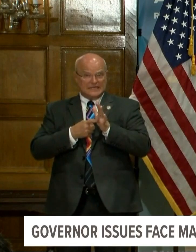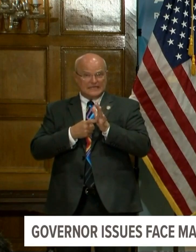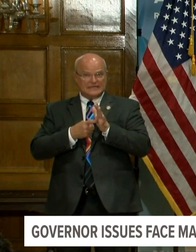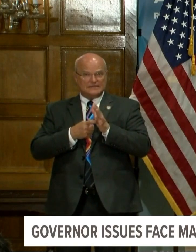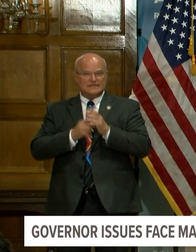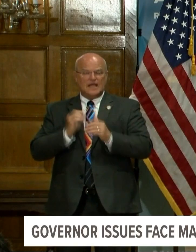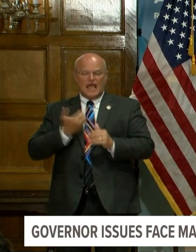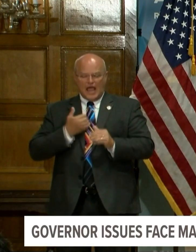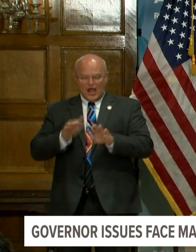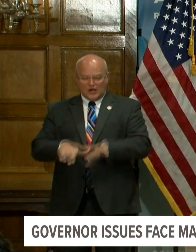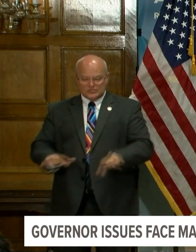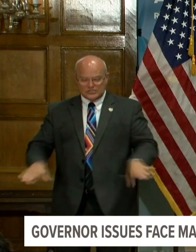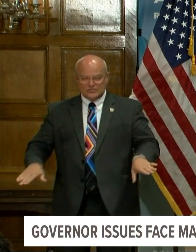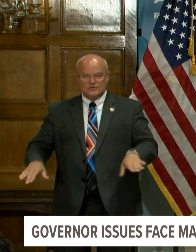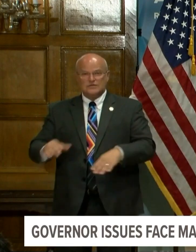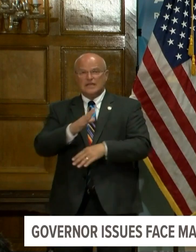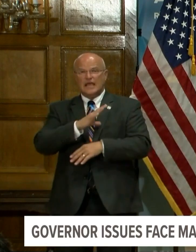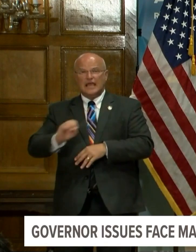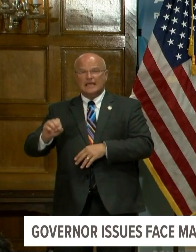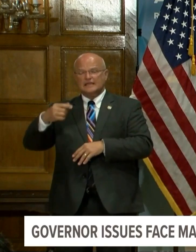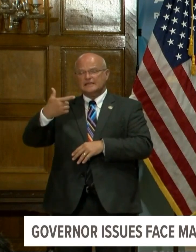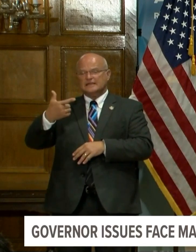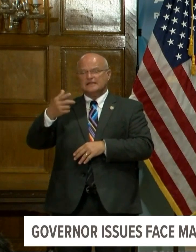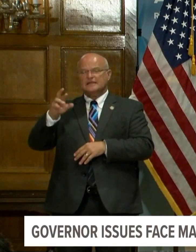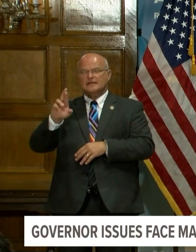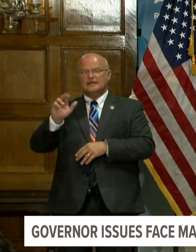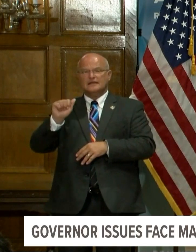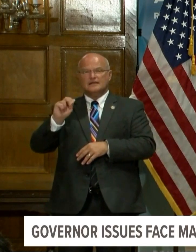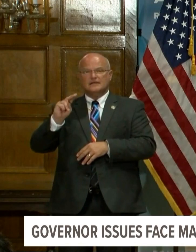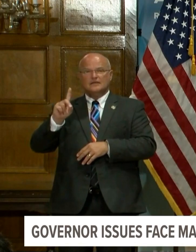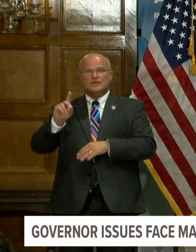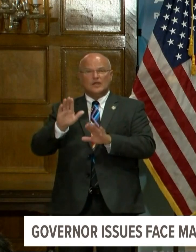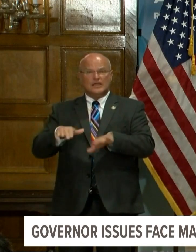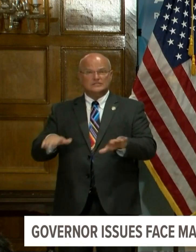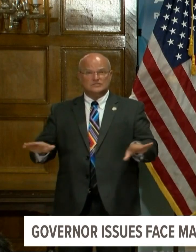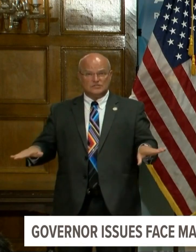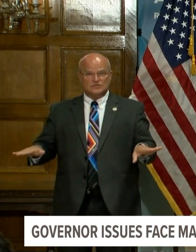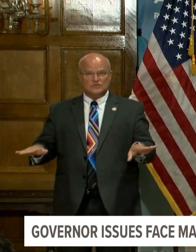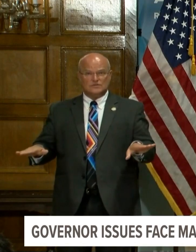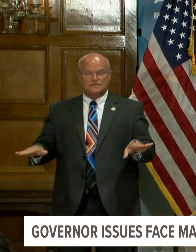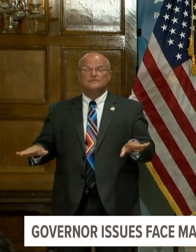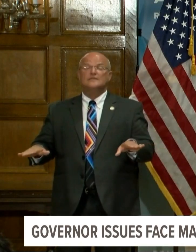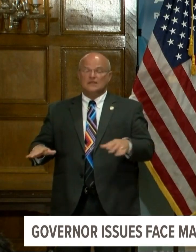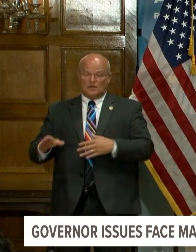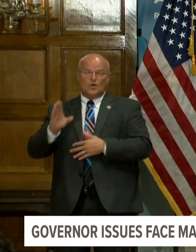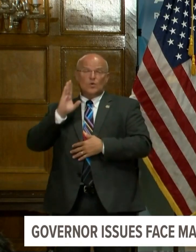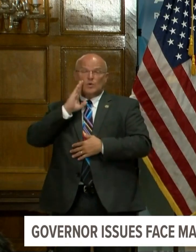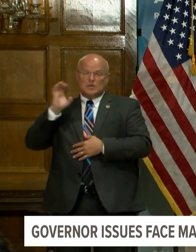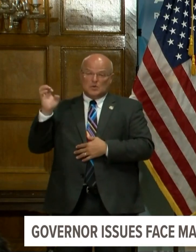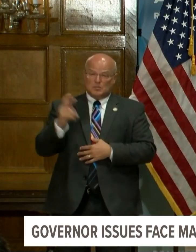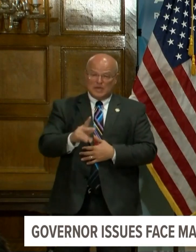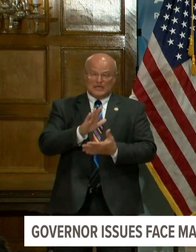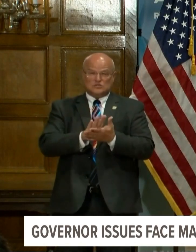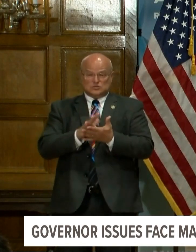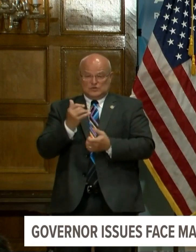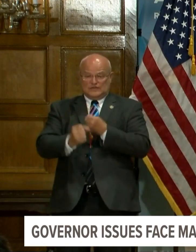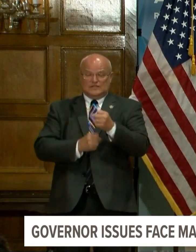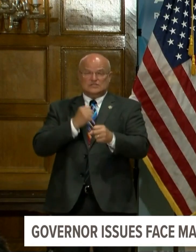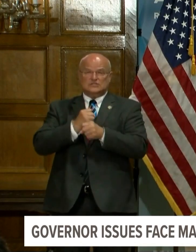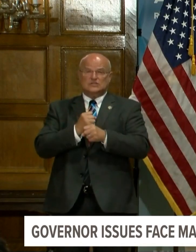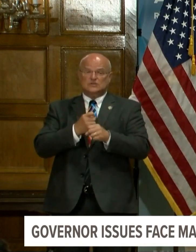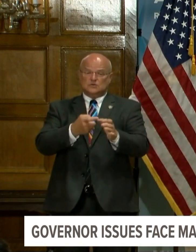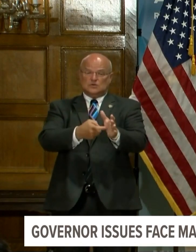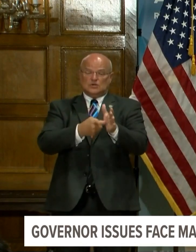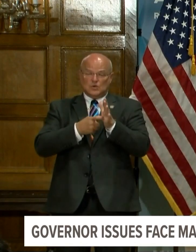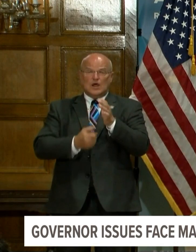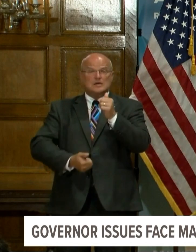it's our children and our grandchildren. And our children and grandchildren will be going back to school this year, and they will be